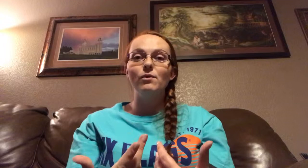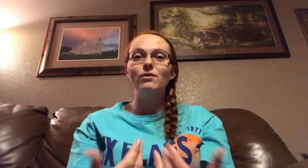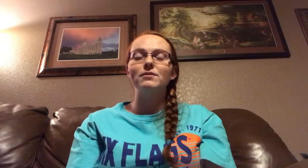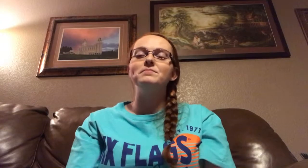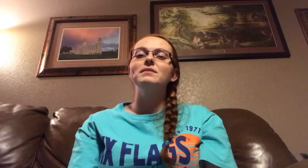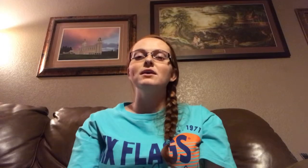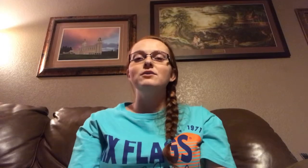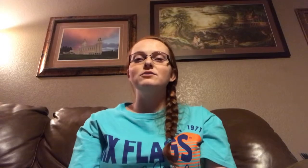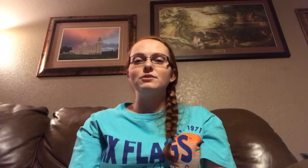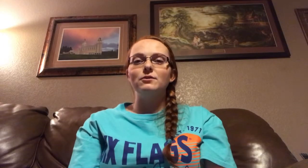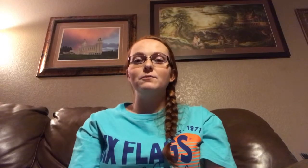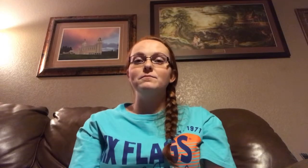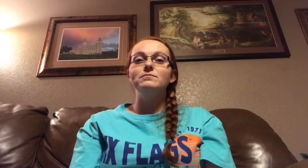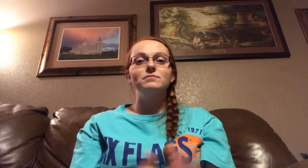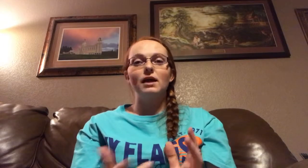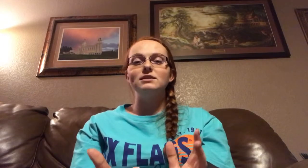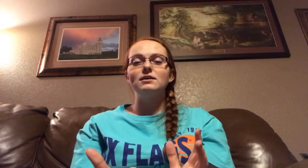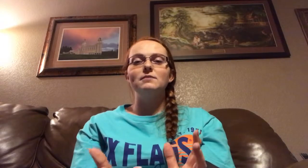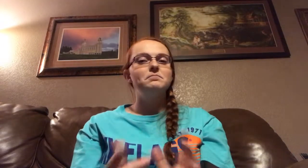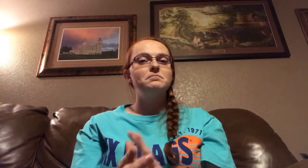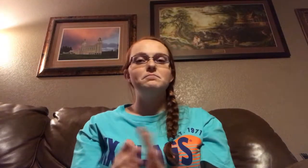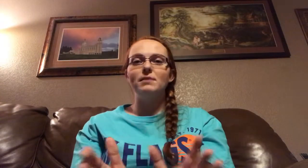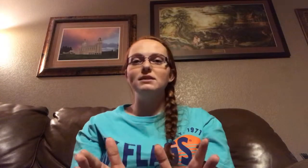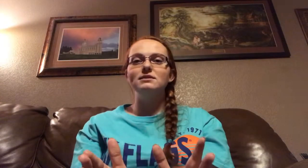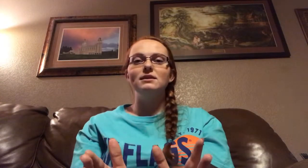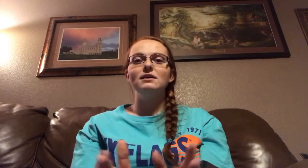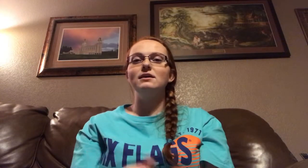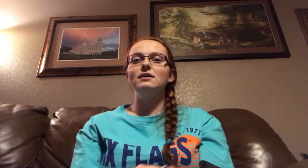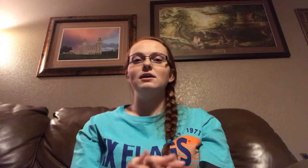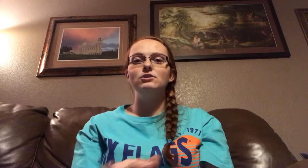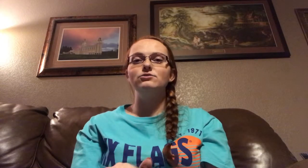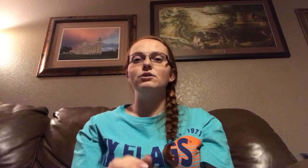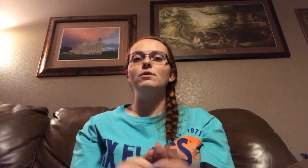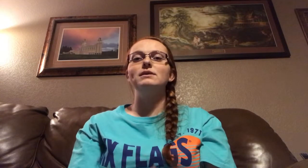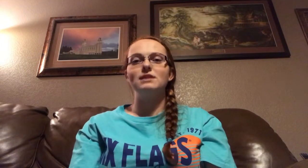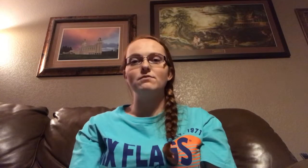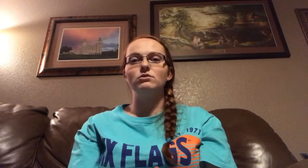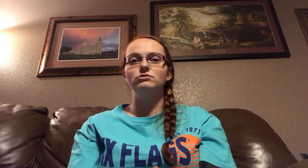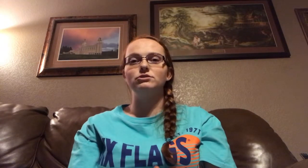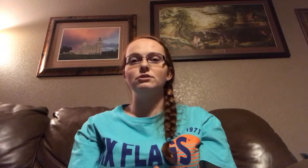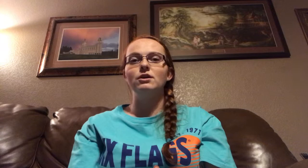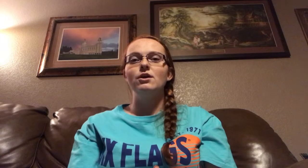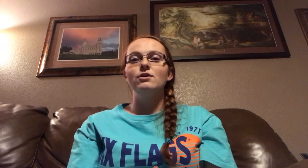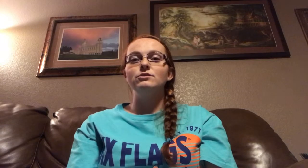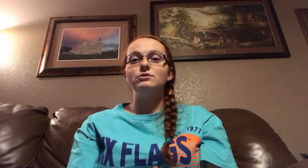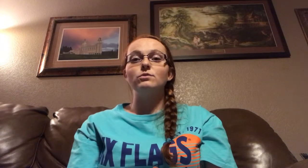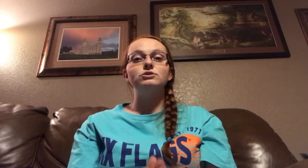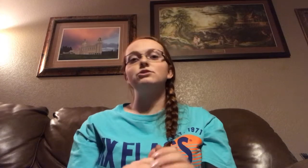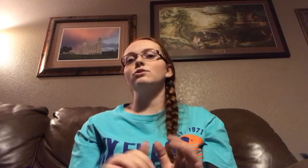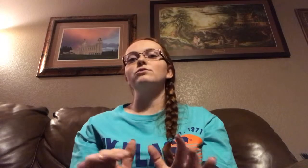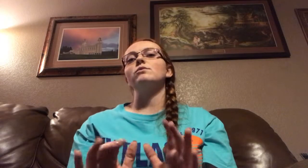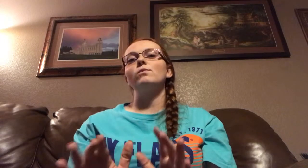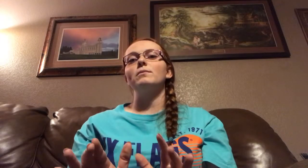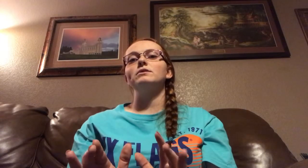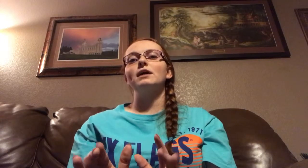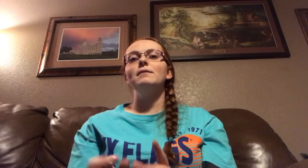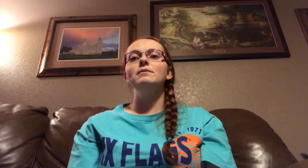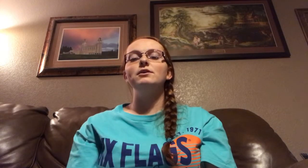more. So that's a basic intro in deaf culture. So we'll just go through it one more time. You